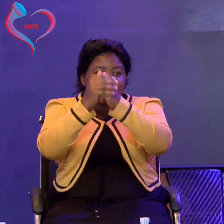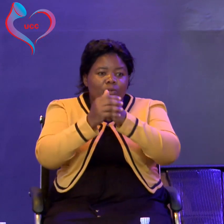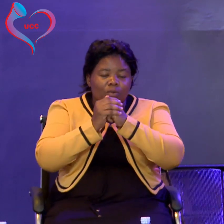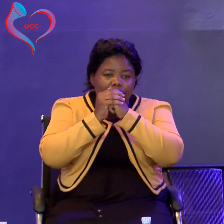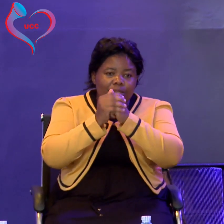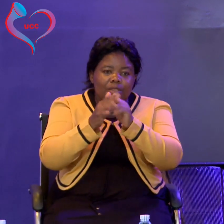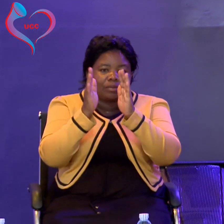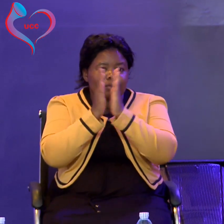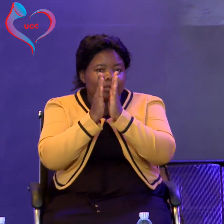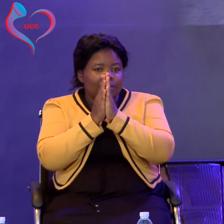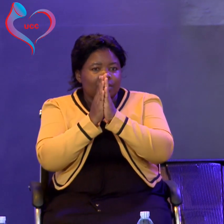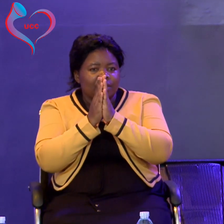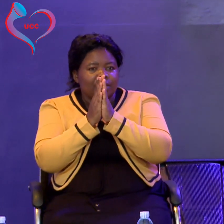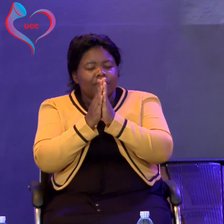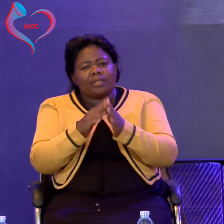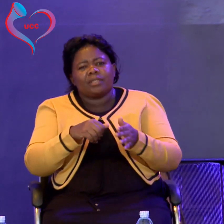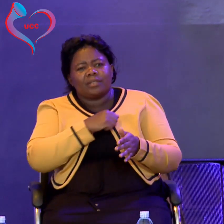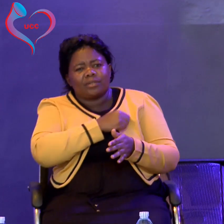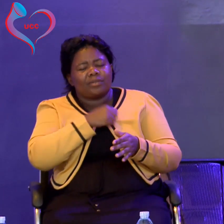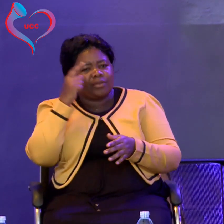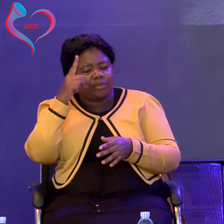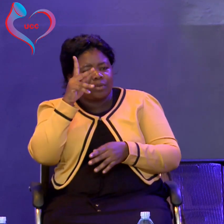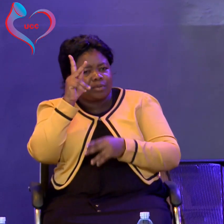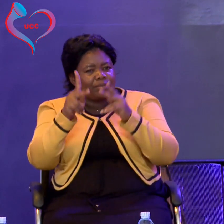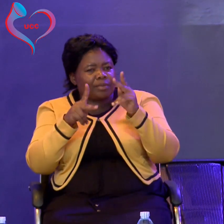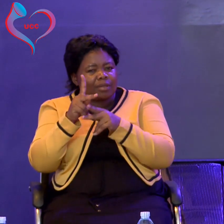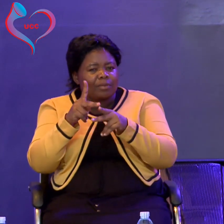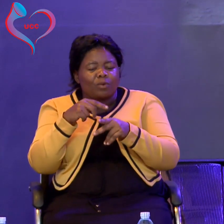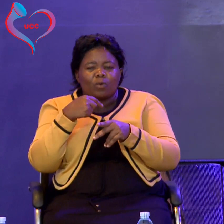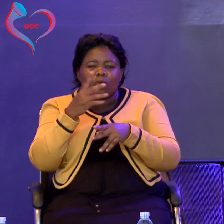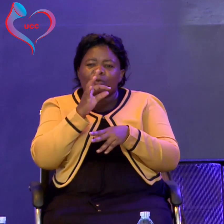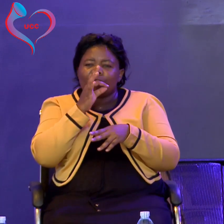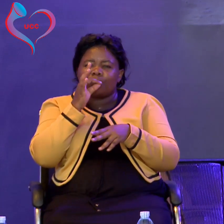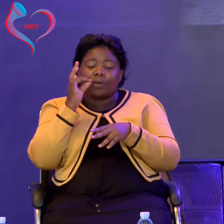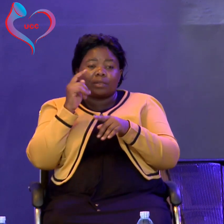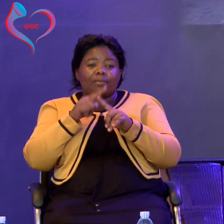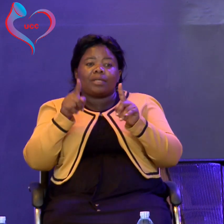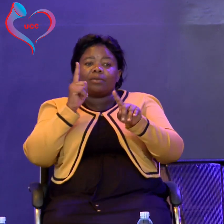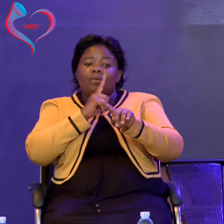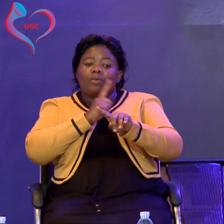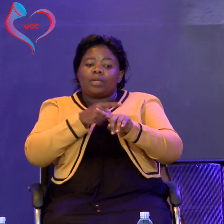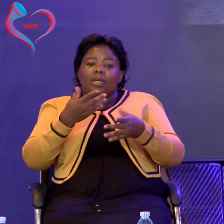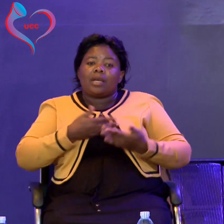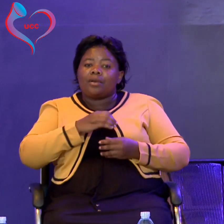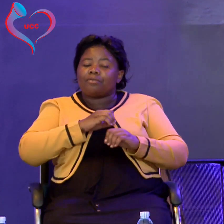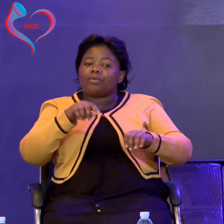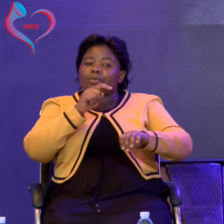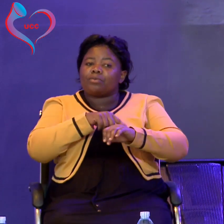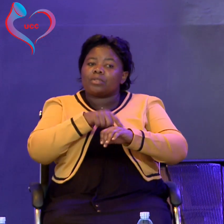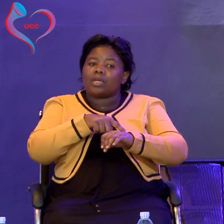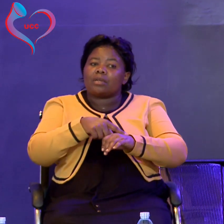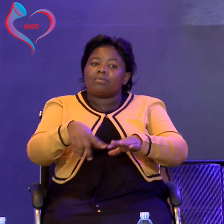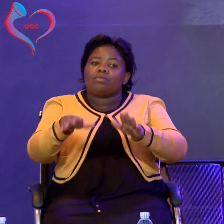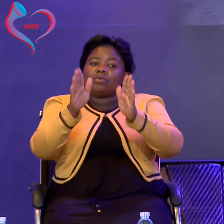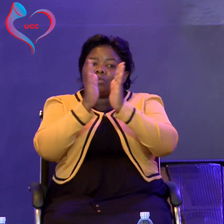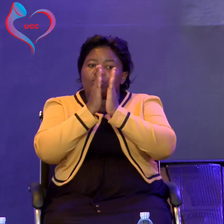nsibye niye nga namaona kululamba nga tasome Bible n'okusaba nga tasabye. So that fasting so much flows with reading the Bible and prayer and worshiping. I